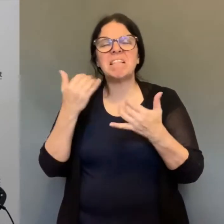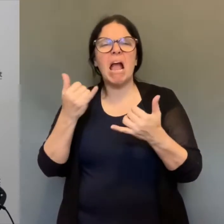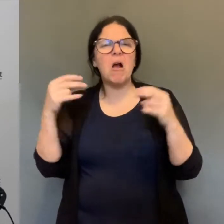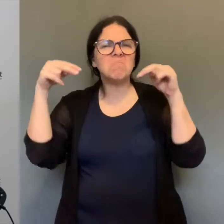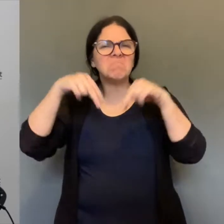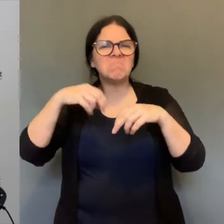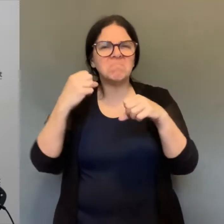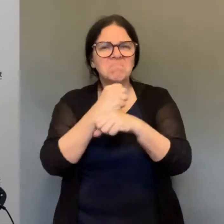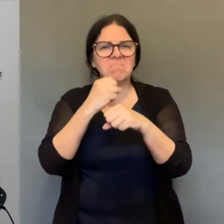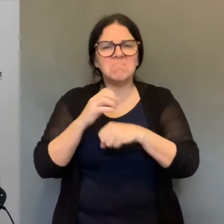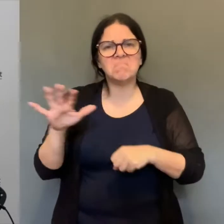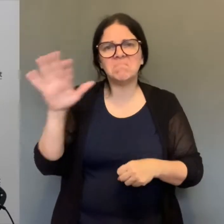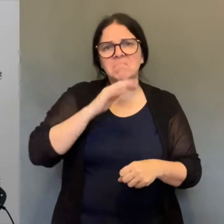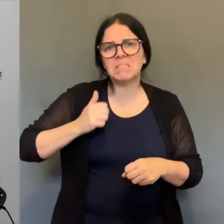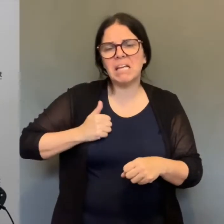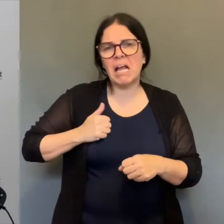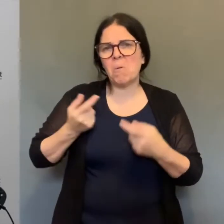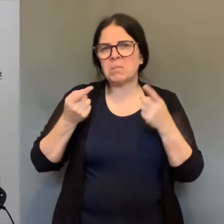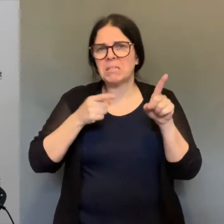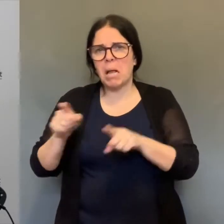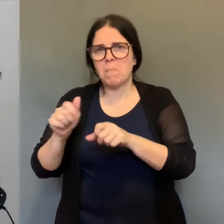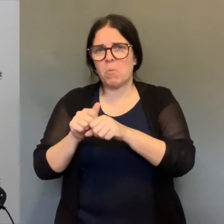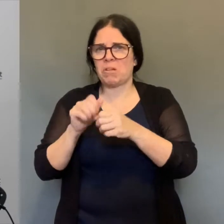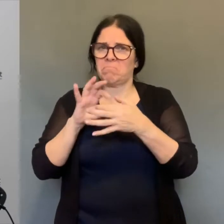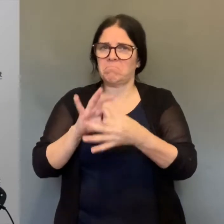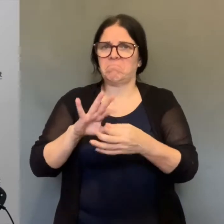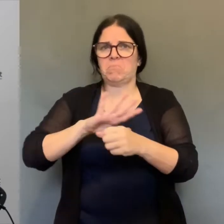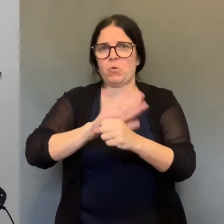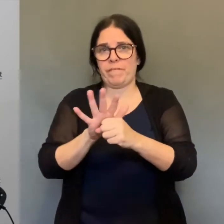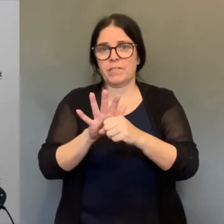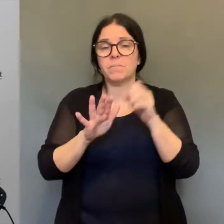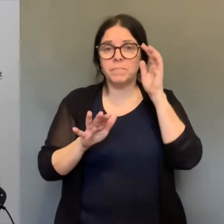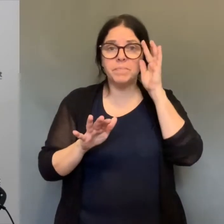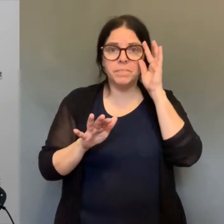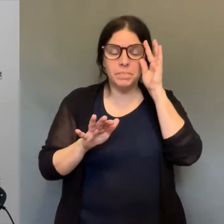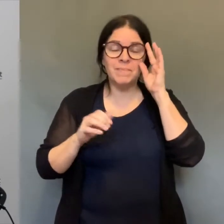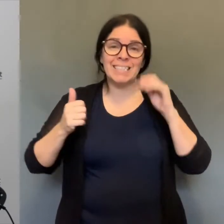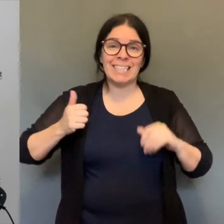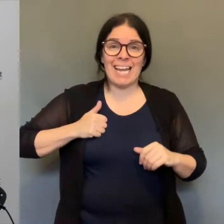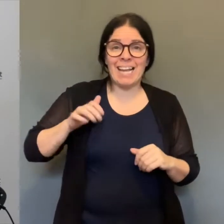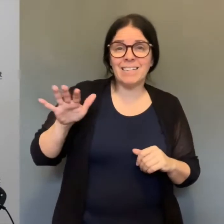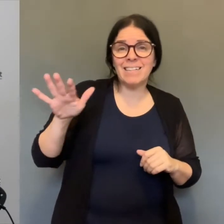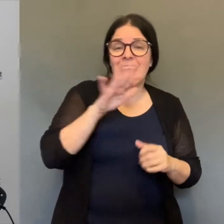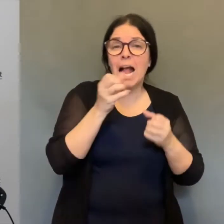pending. I will now share the most current case counts. There are